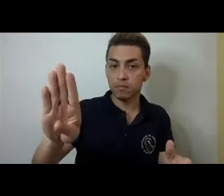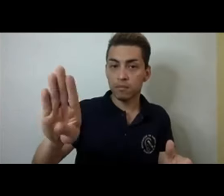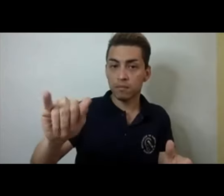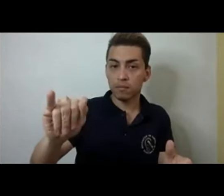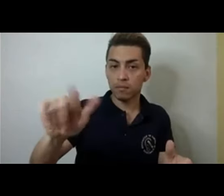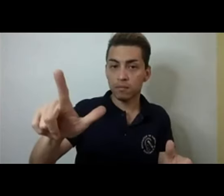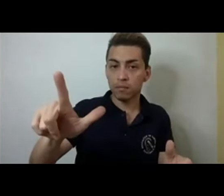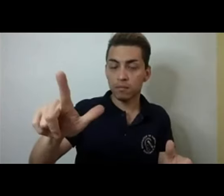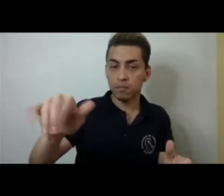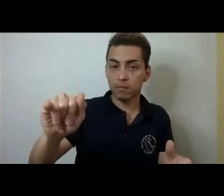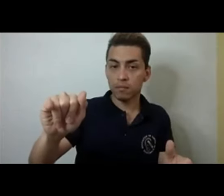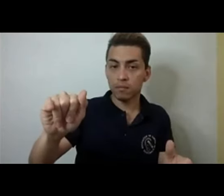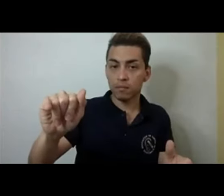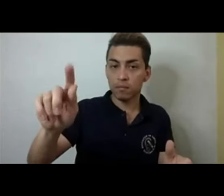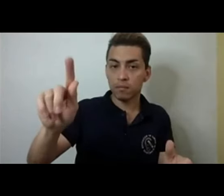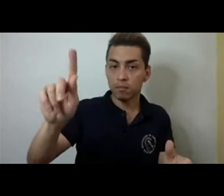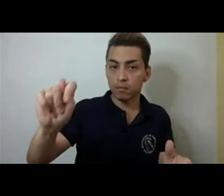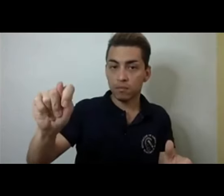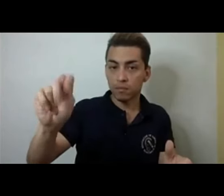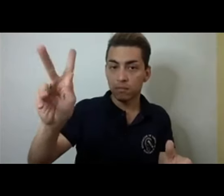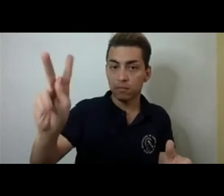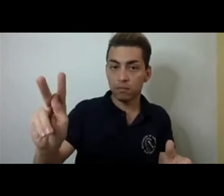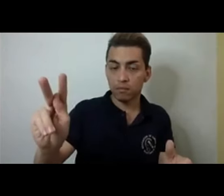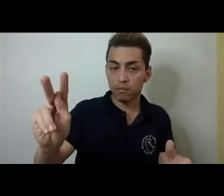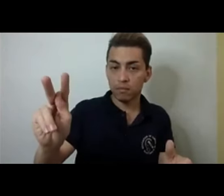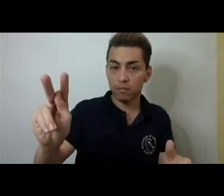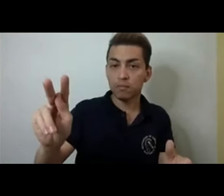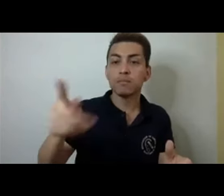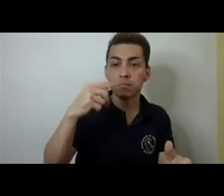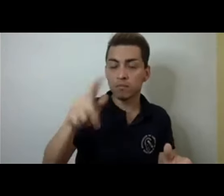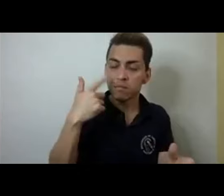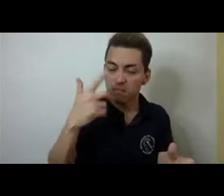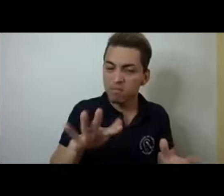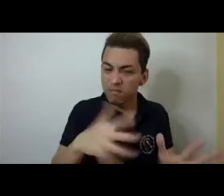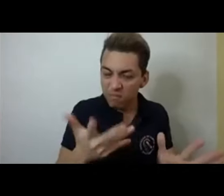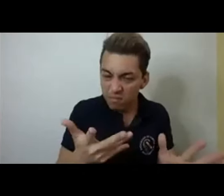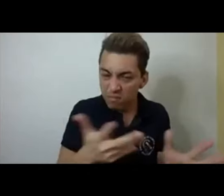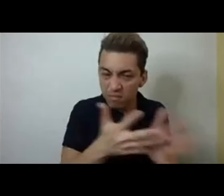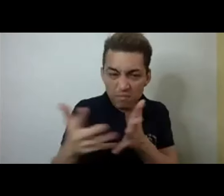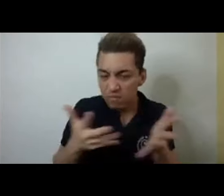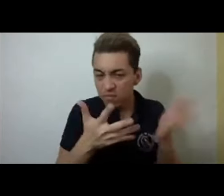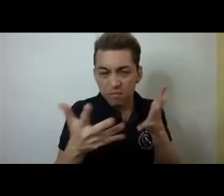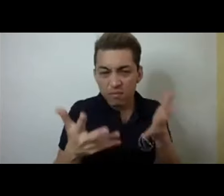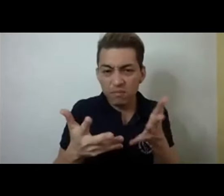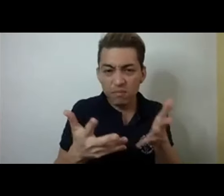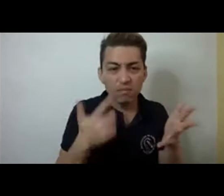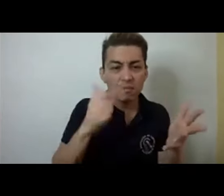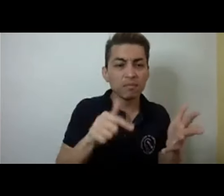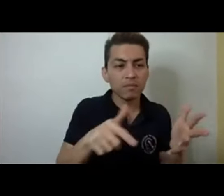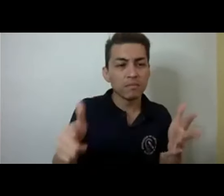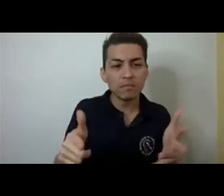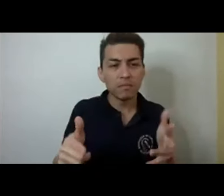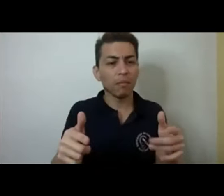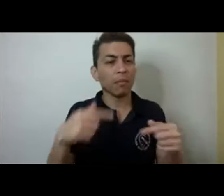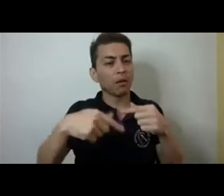climate change, for which this region has been experiencing significant shift in the frequency